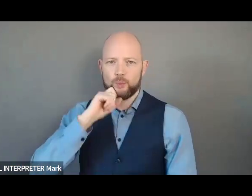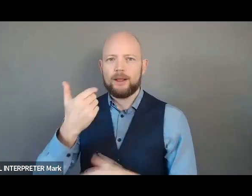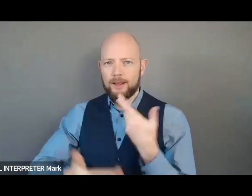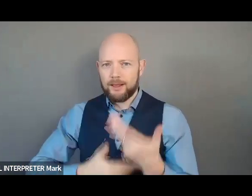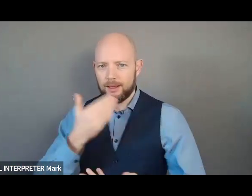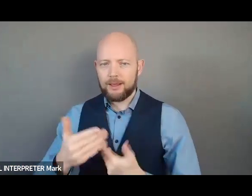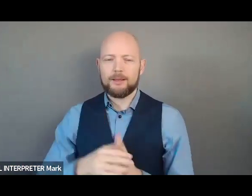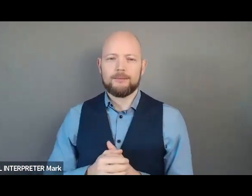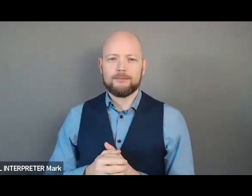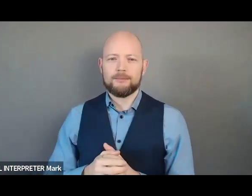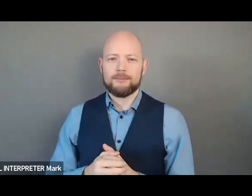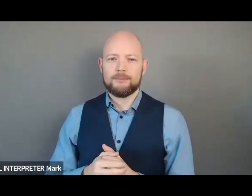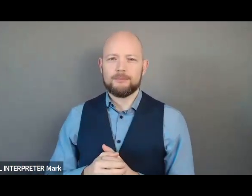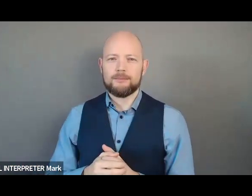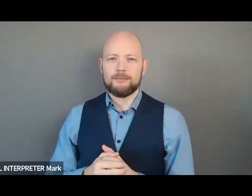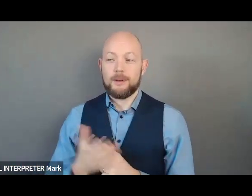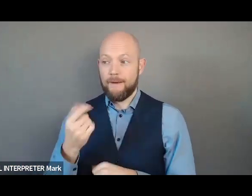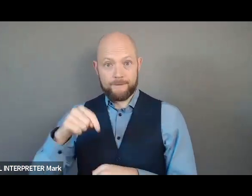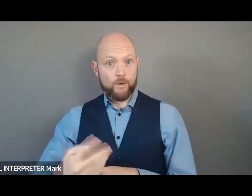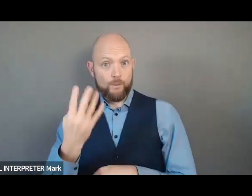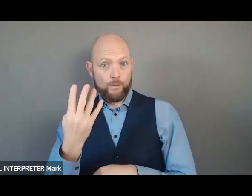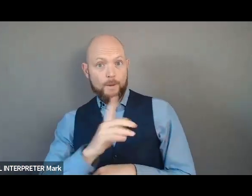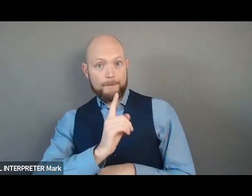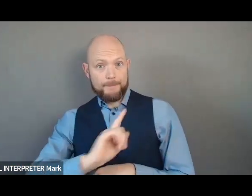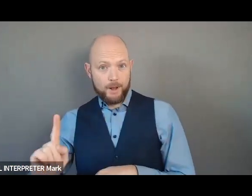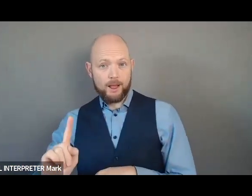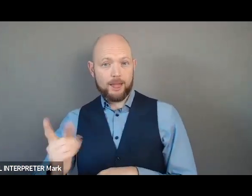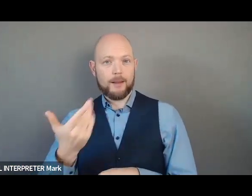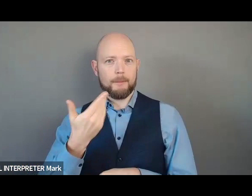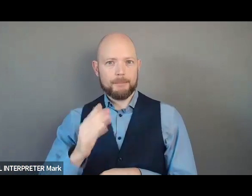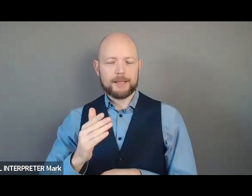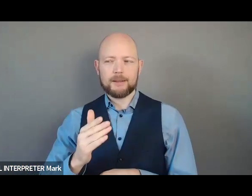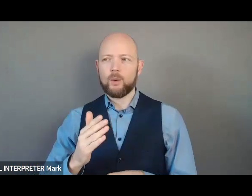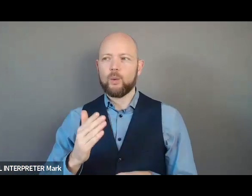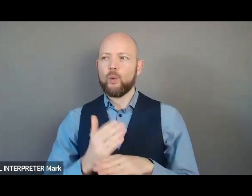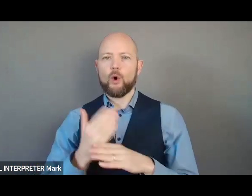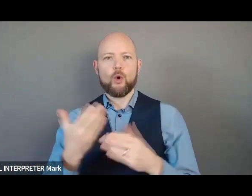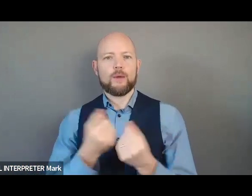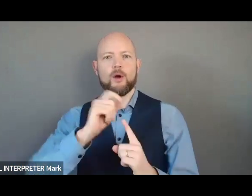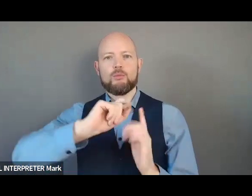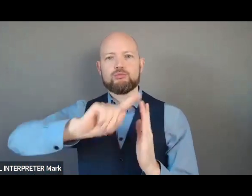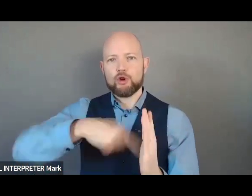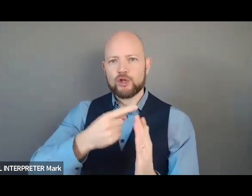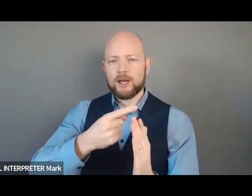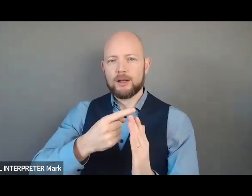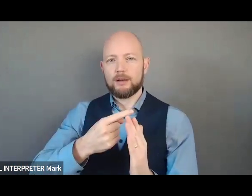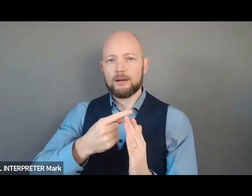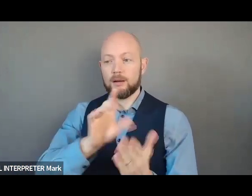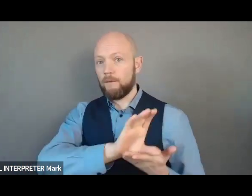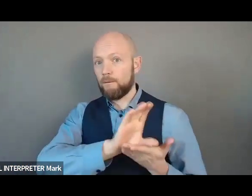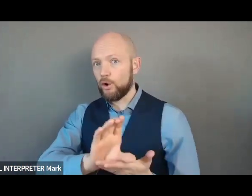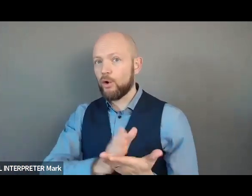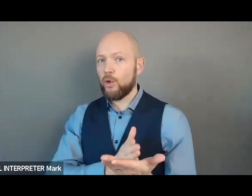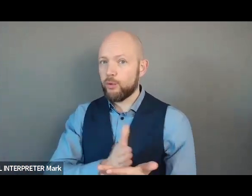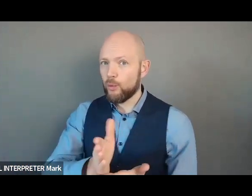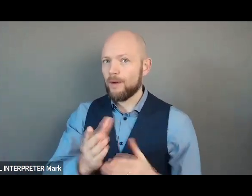4 people here who've been working on projects that have been funded by Flexible Fund 3, which is associated with Workstream 3.